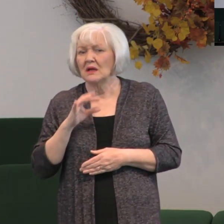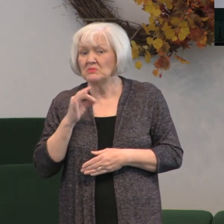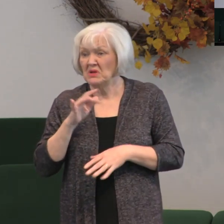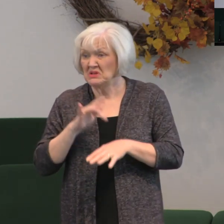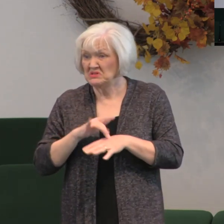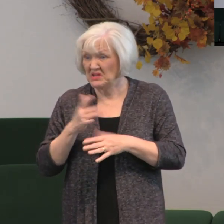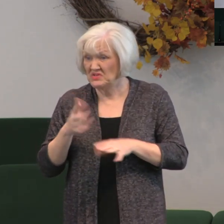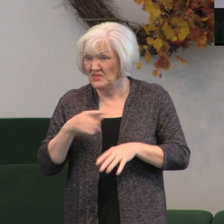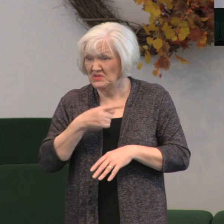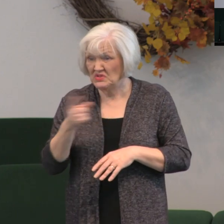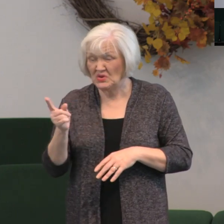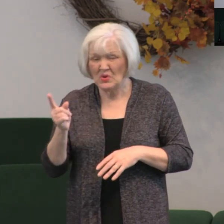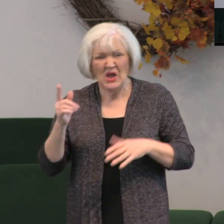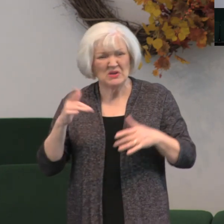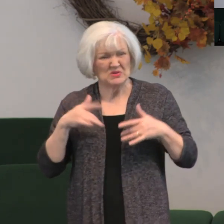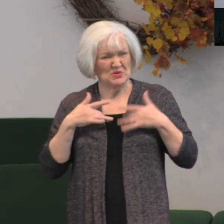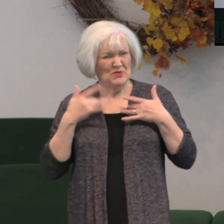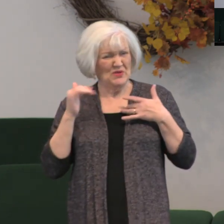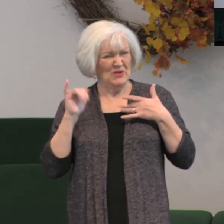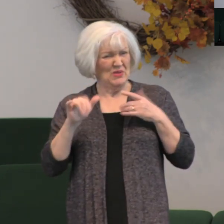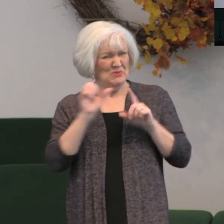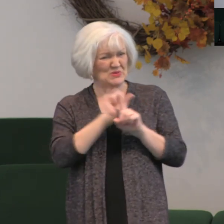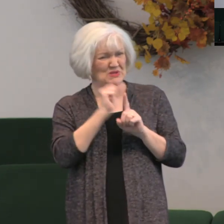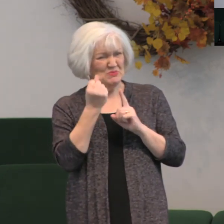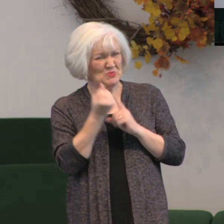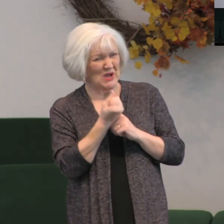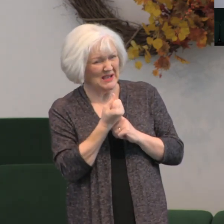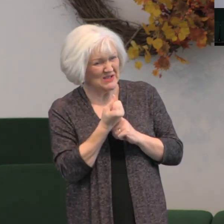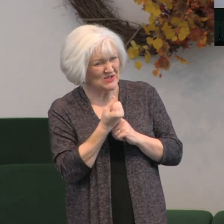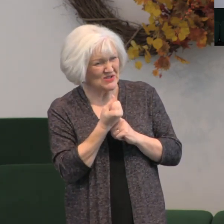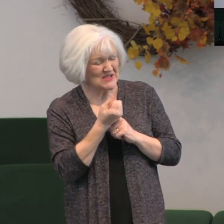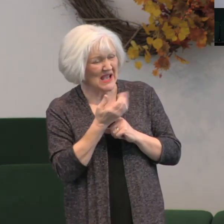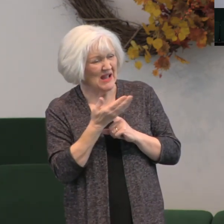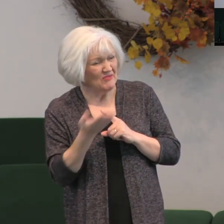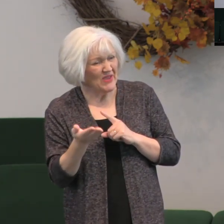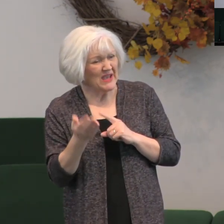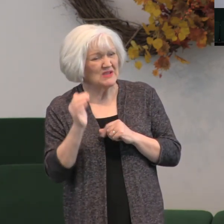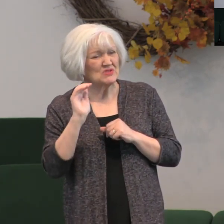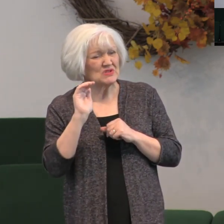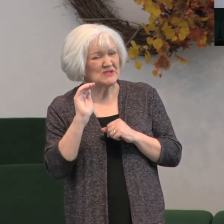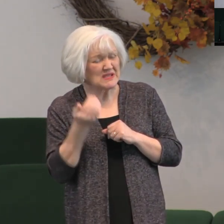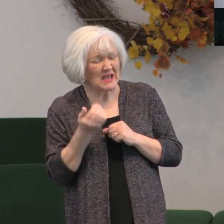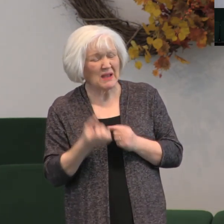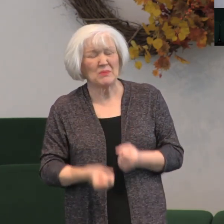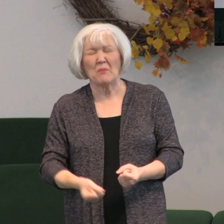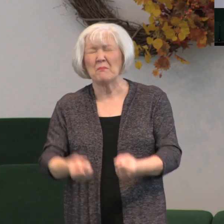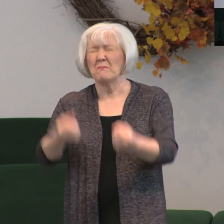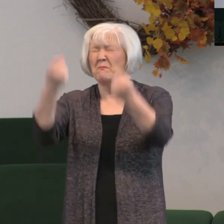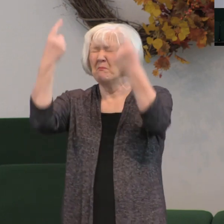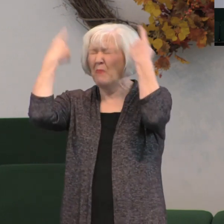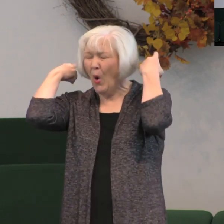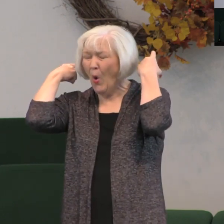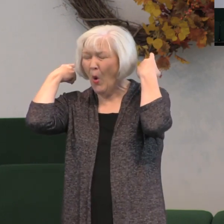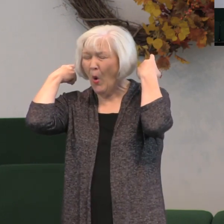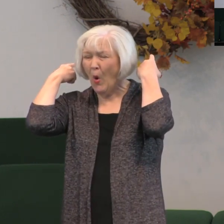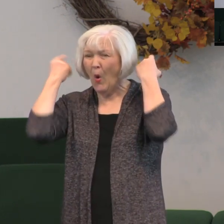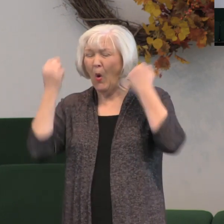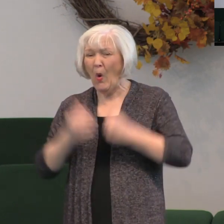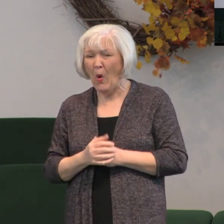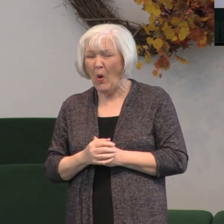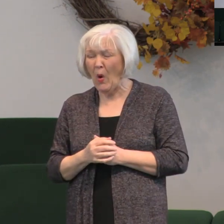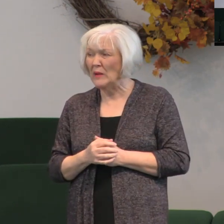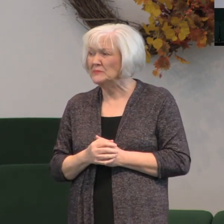Anybody feel these kinds of situations where there are just things that seem to be over us and above us and beyond our ability?